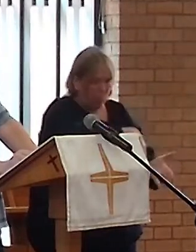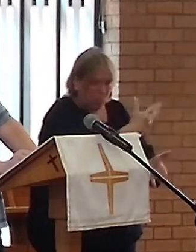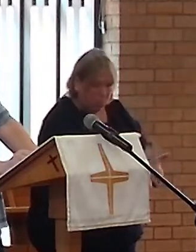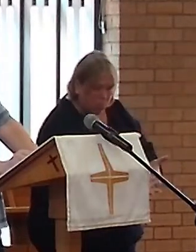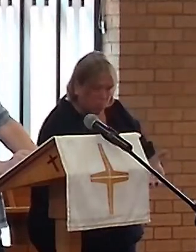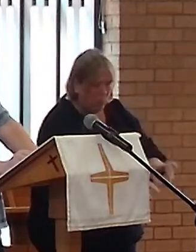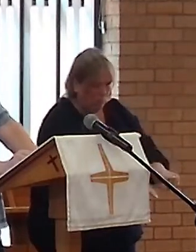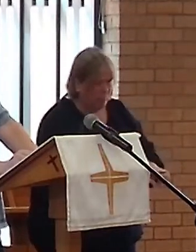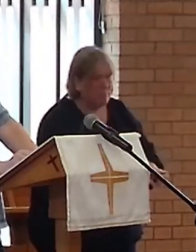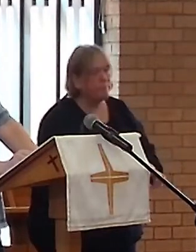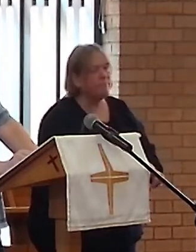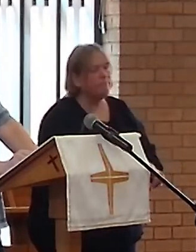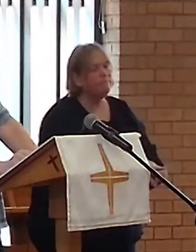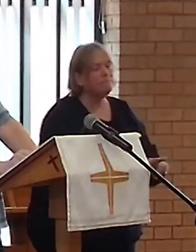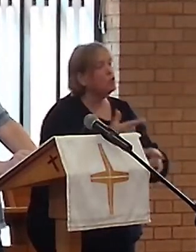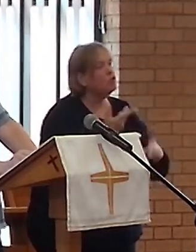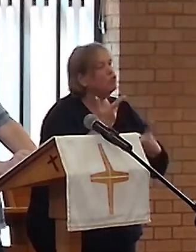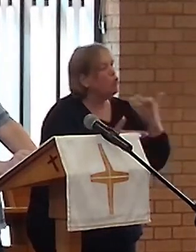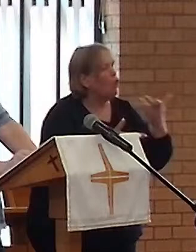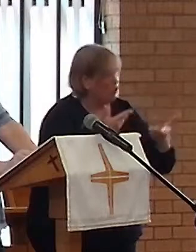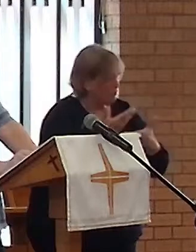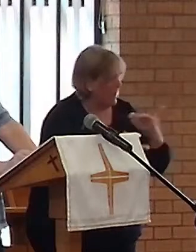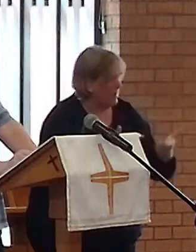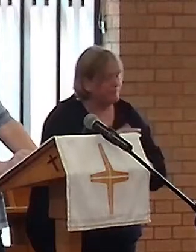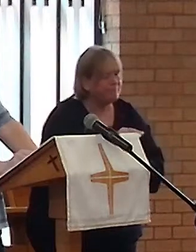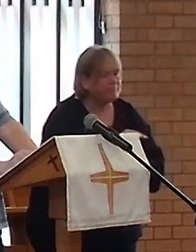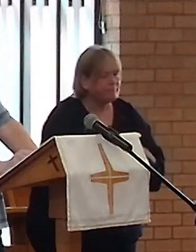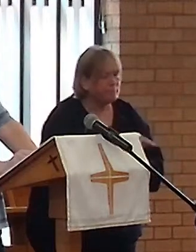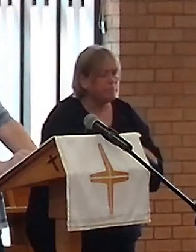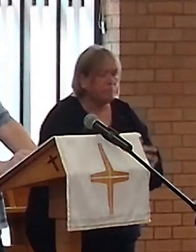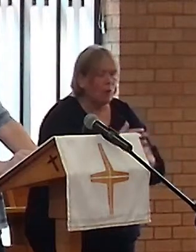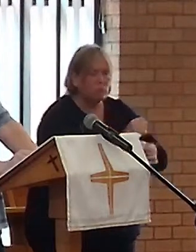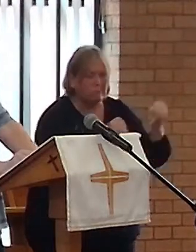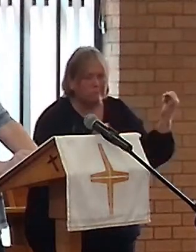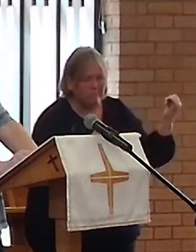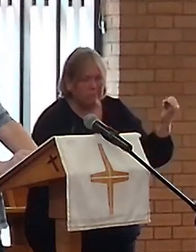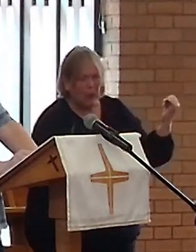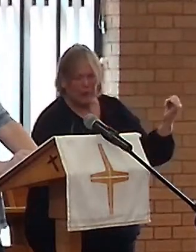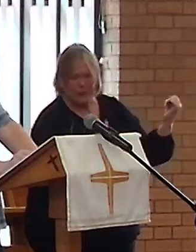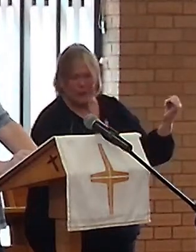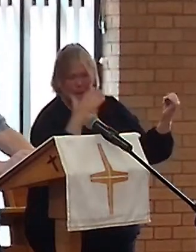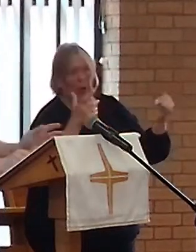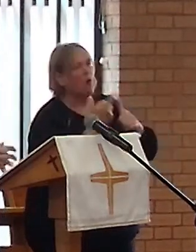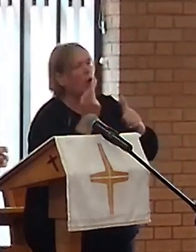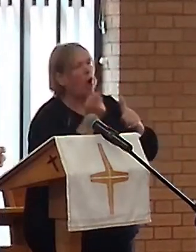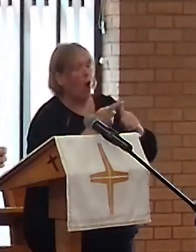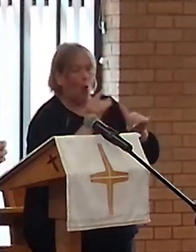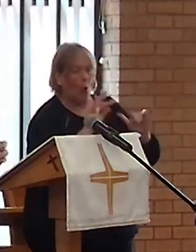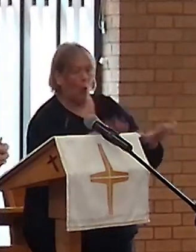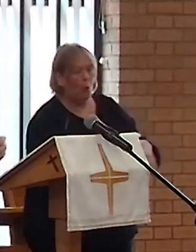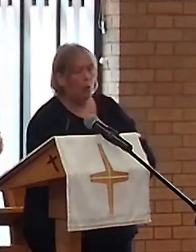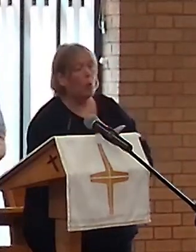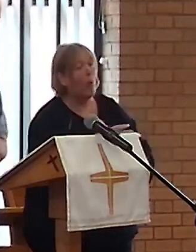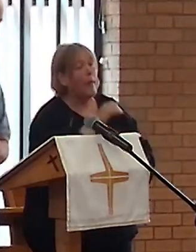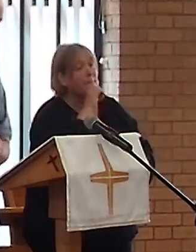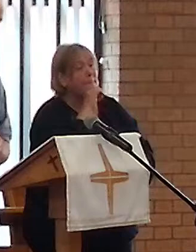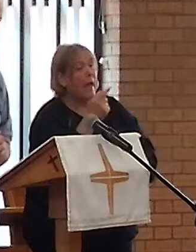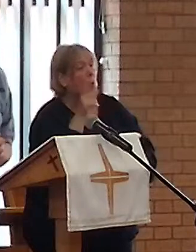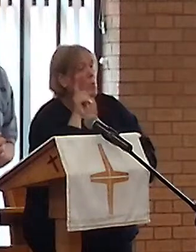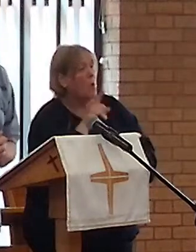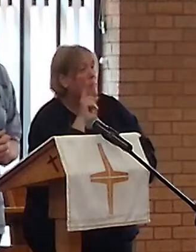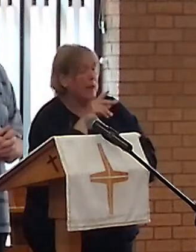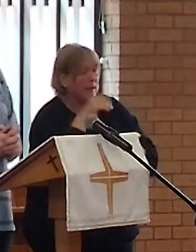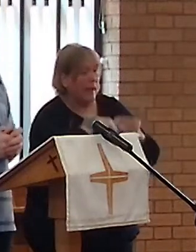nearby. Inside the van, there's a strong smell of alcohol. Both occupants, a man and a woman, are